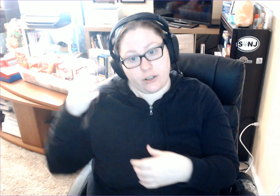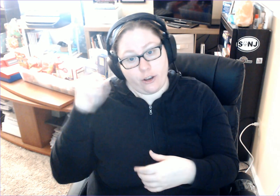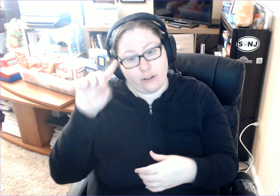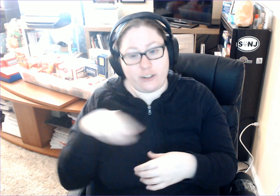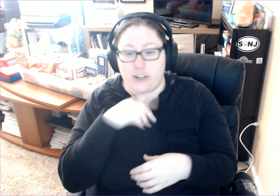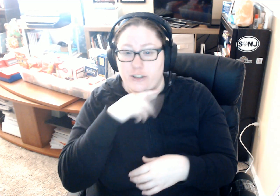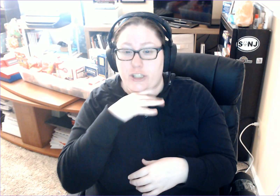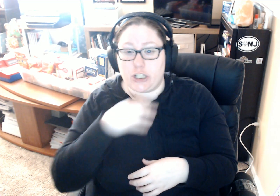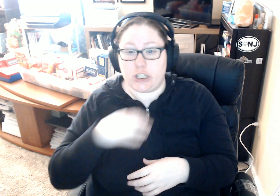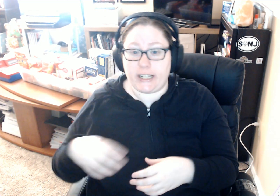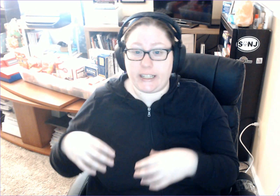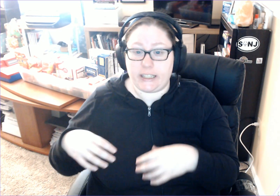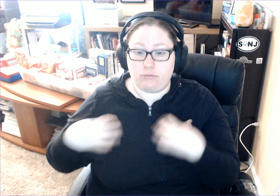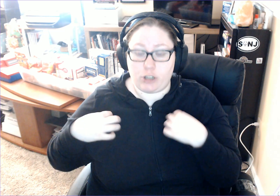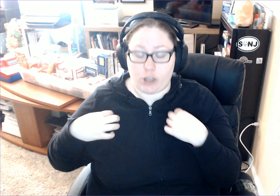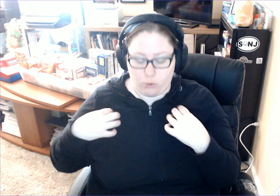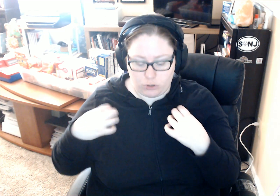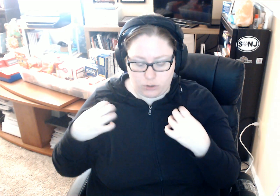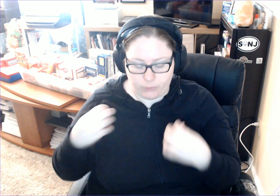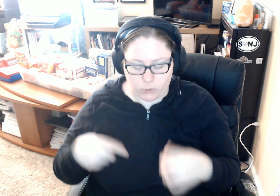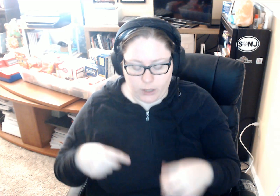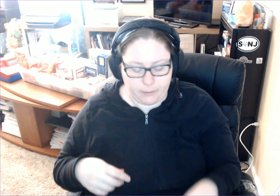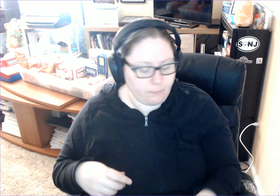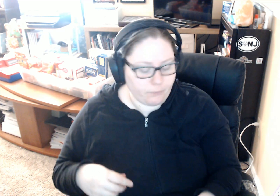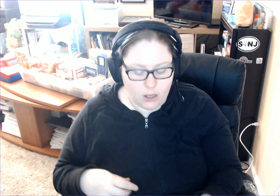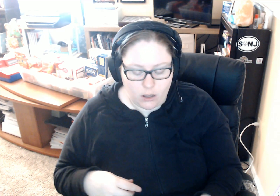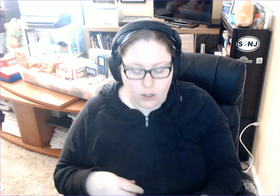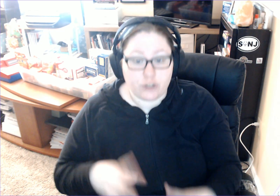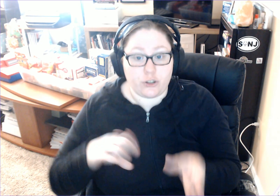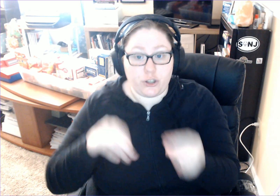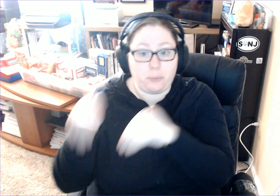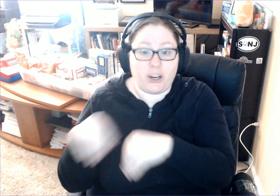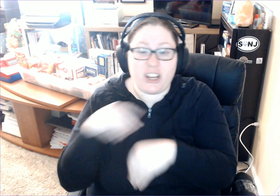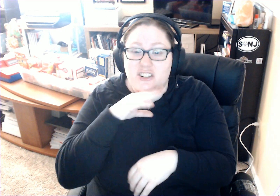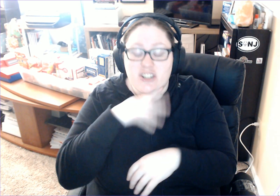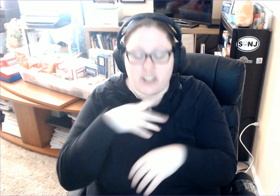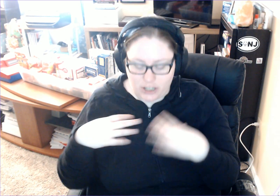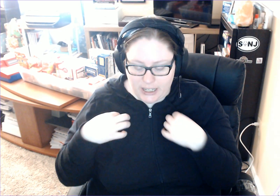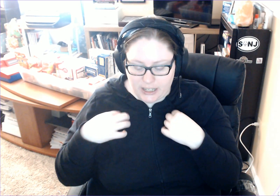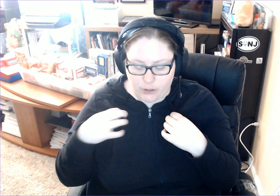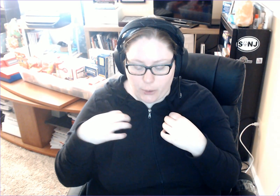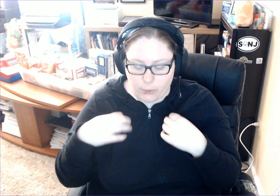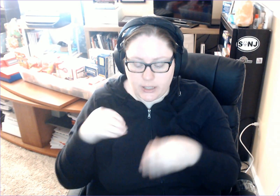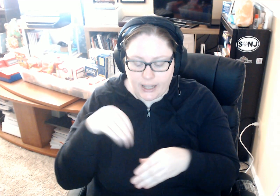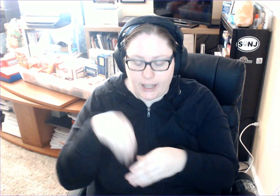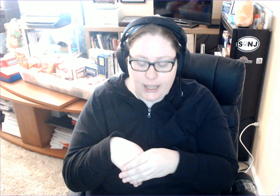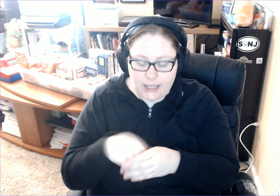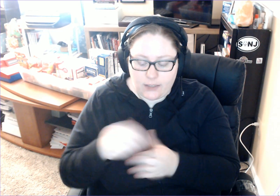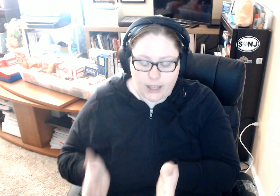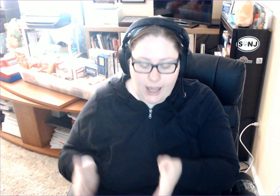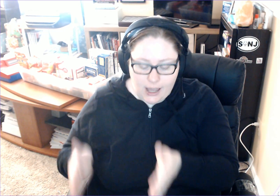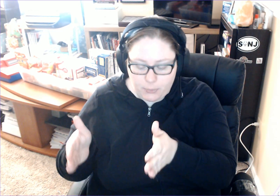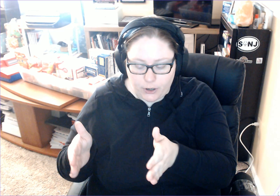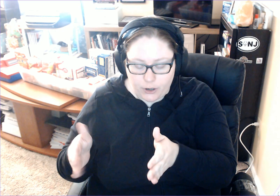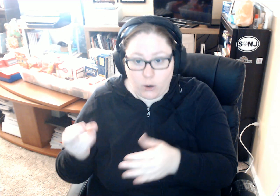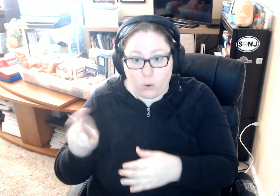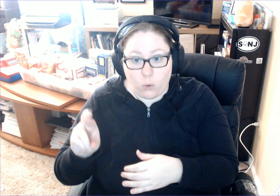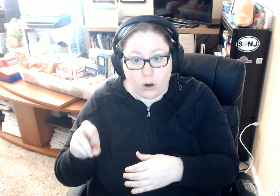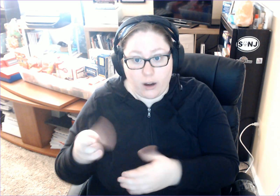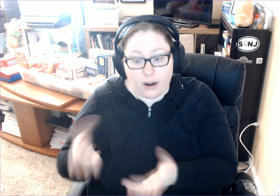your dirty clothes. Okay? So you put your dirty clothes in the hamper or a